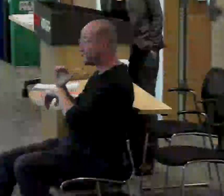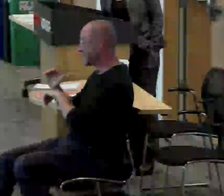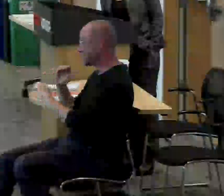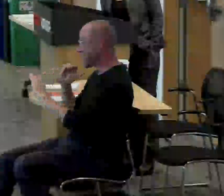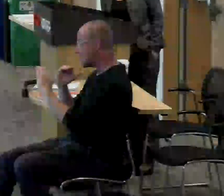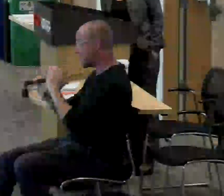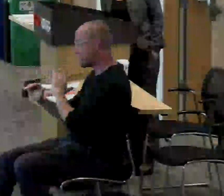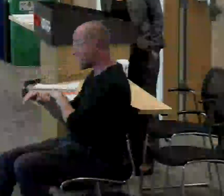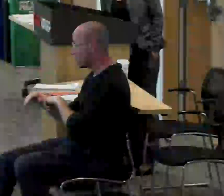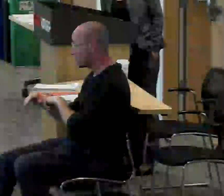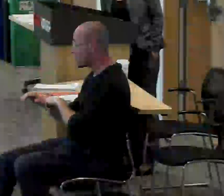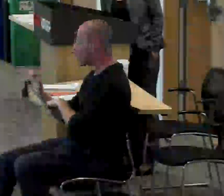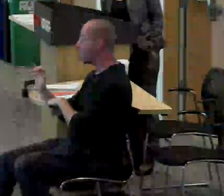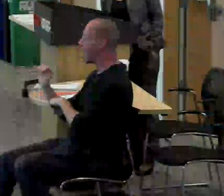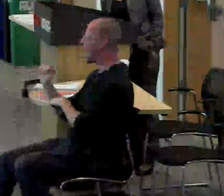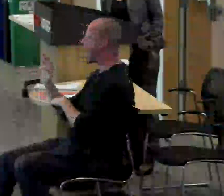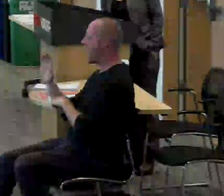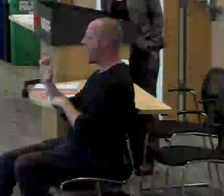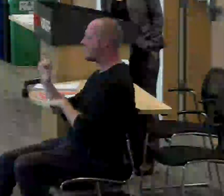obviously,